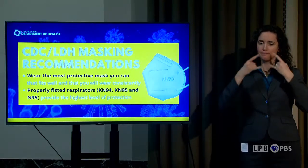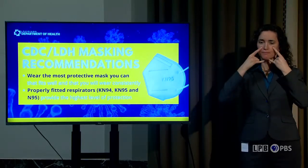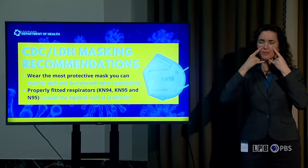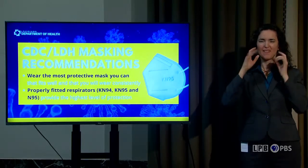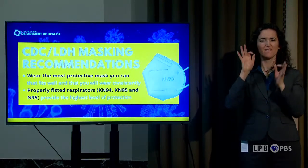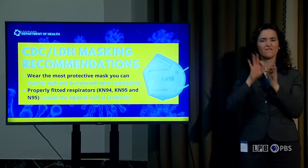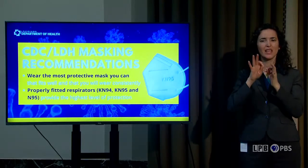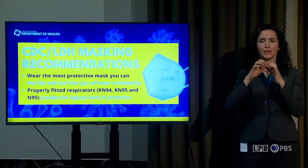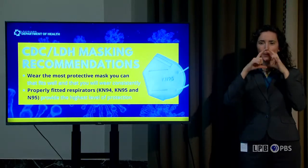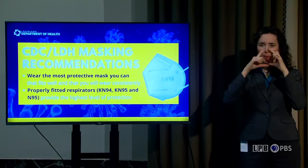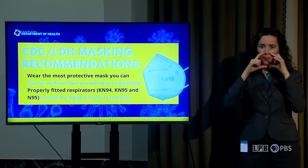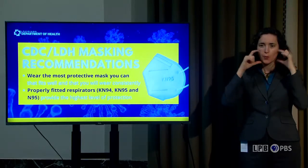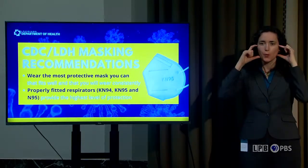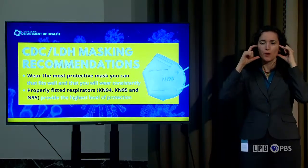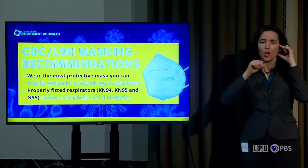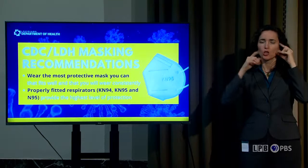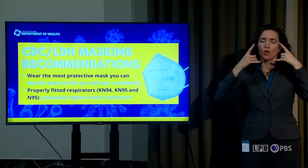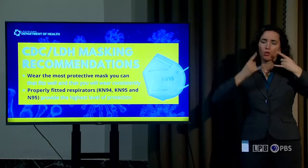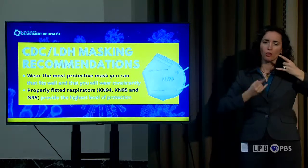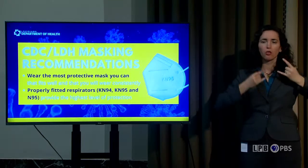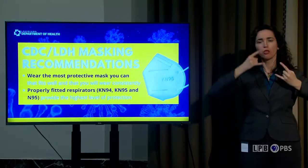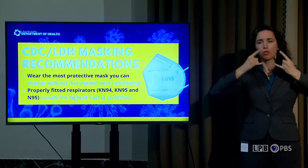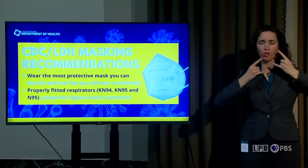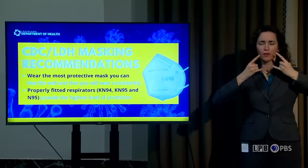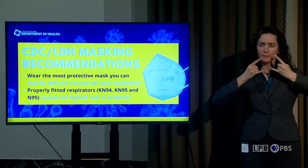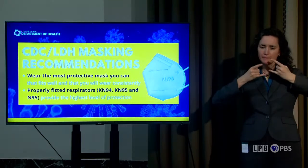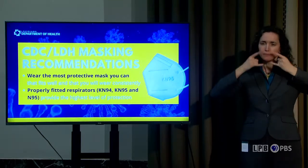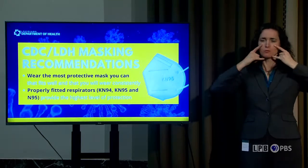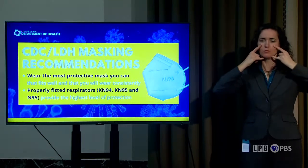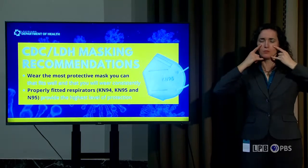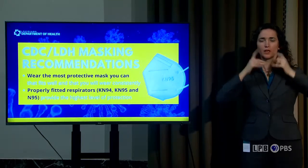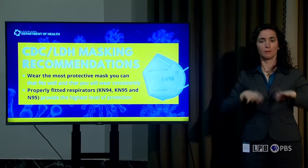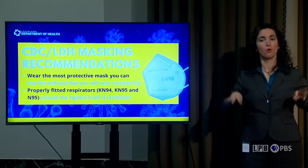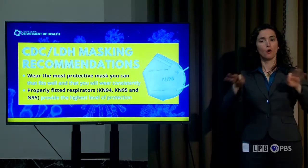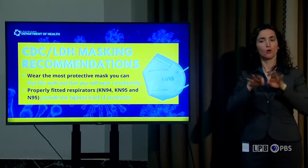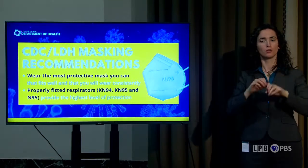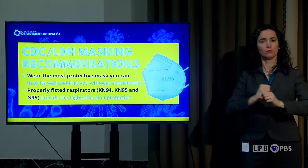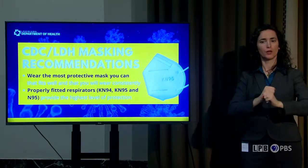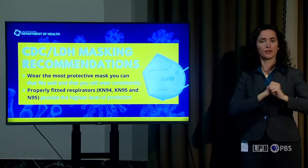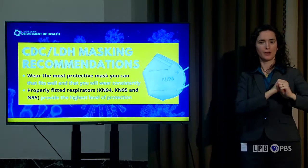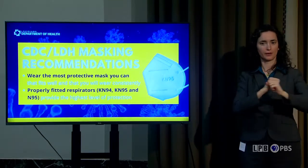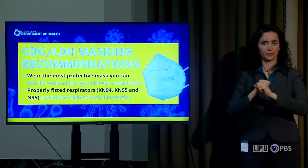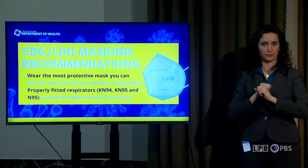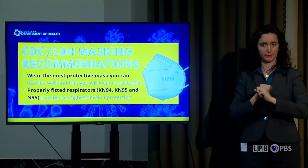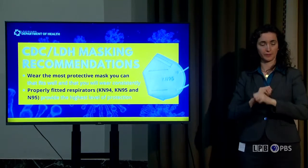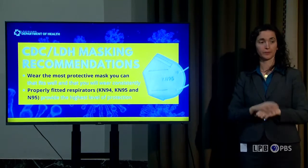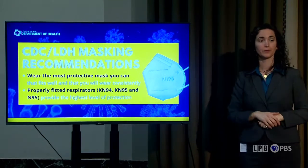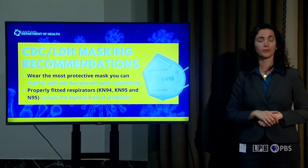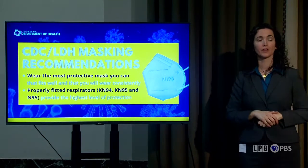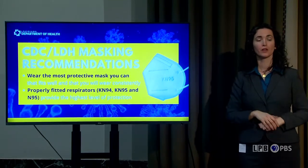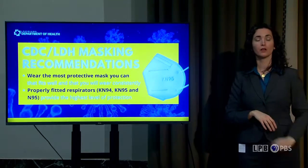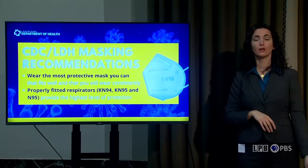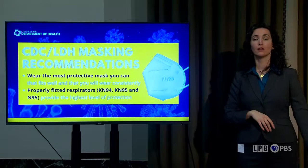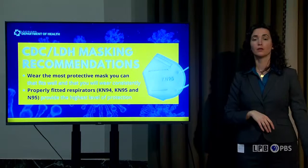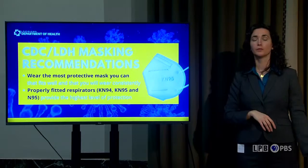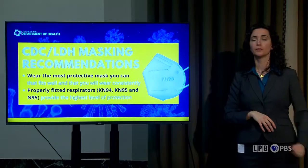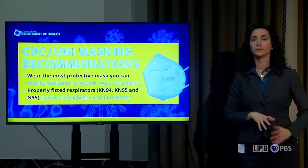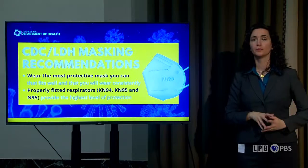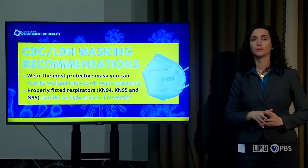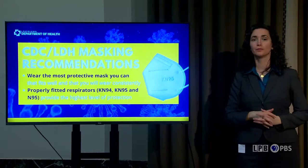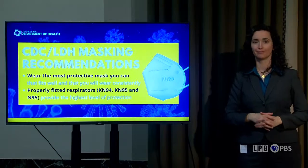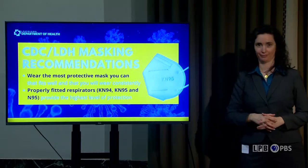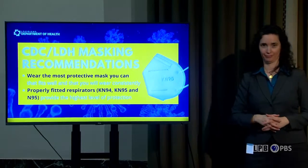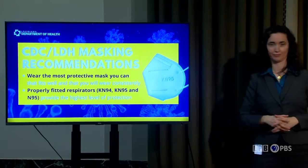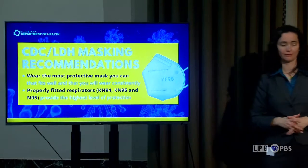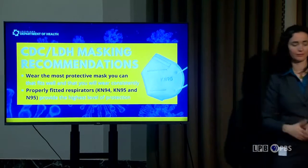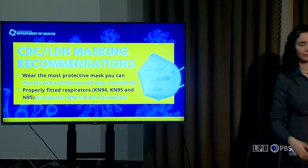mask is one of the more important of those protections that you can take. Before I take a couple questions, I do want to